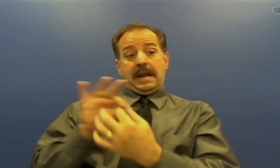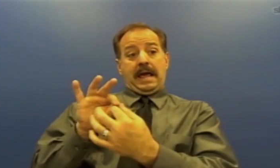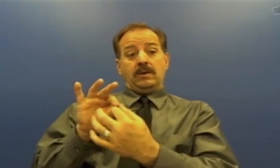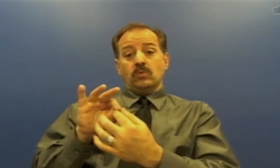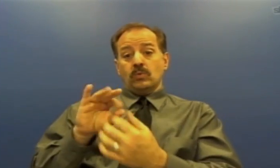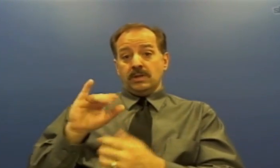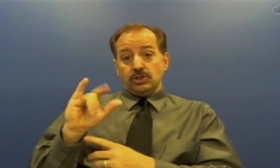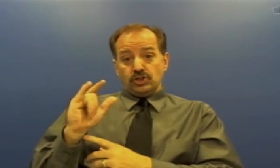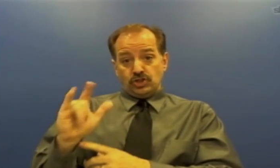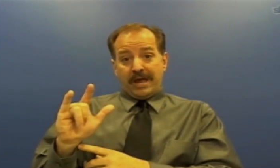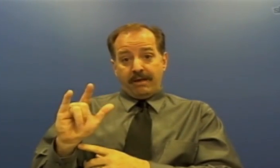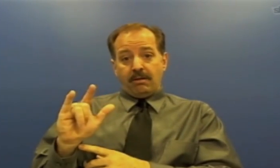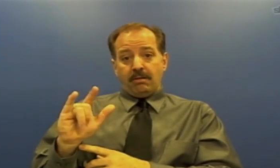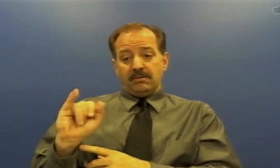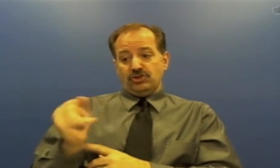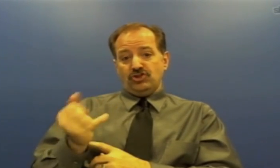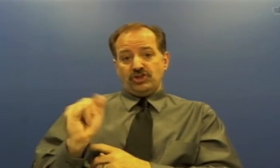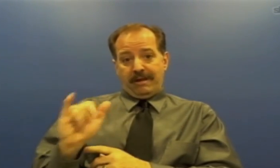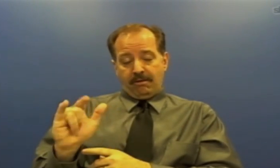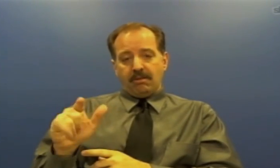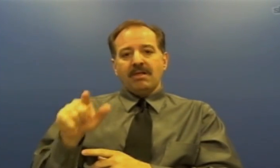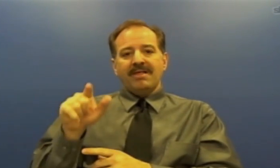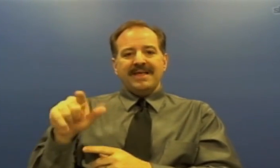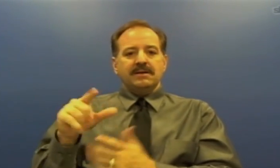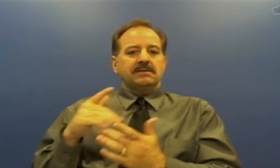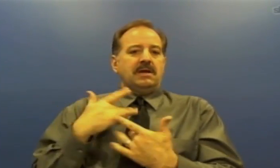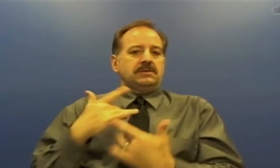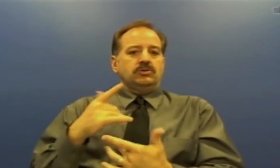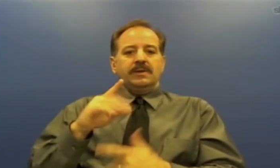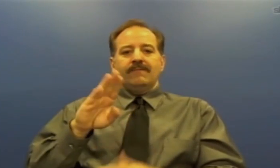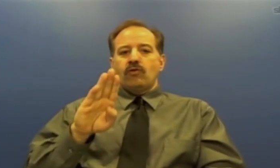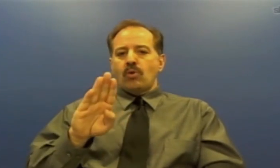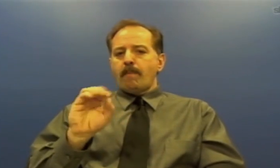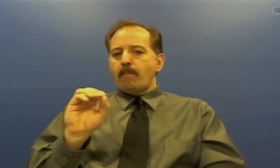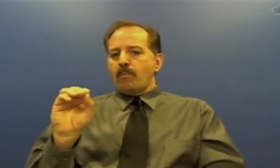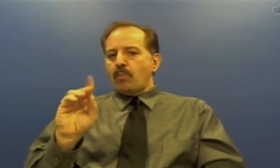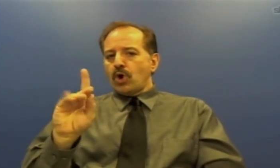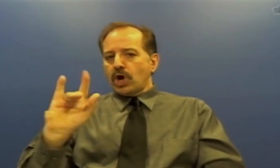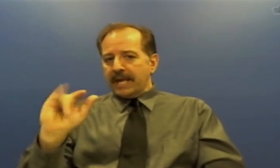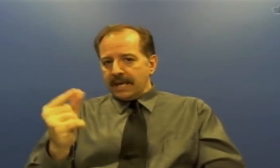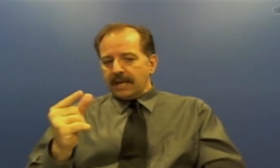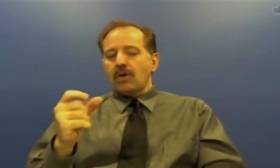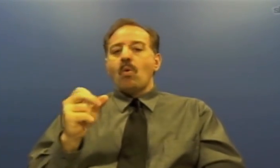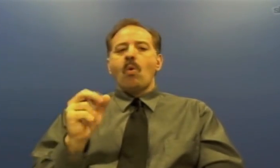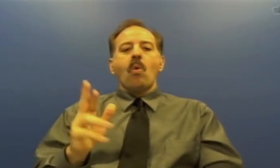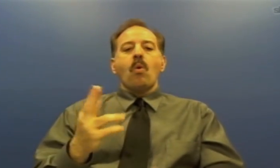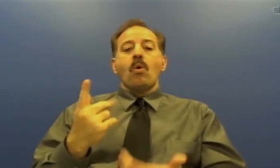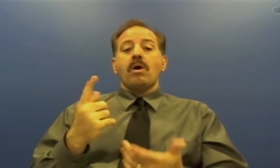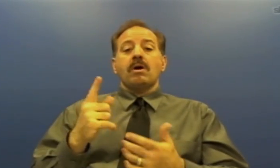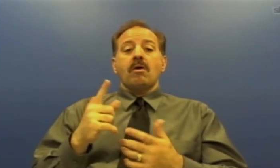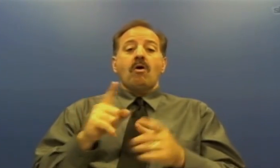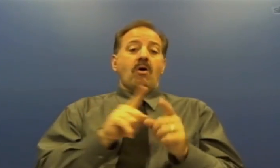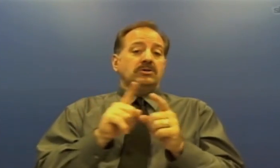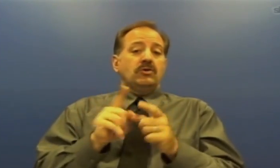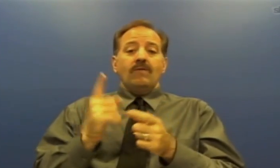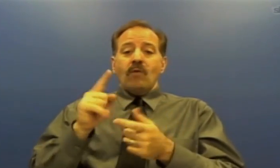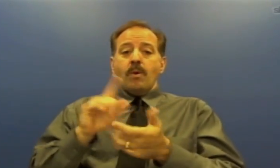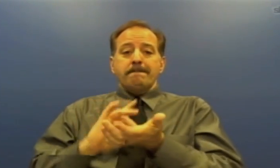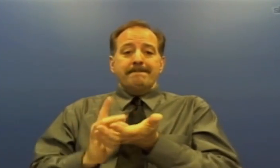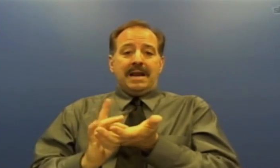And then we also connect to jails. And typically that's to provide services while an inmate is